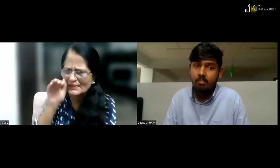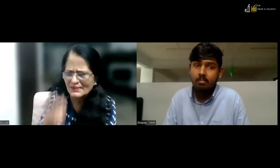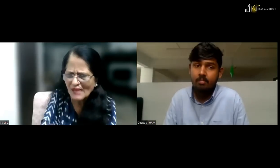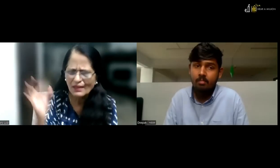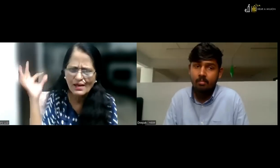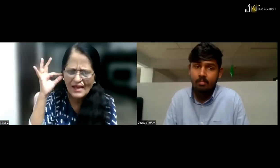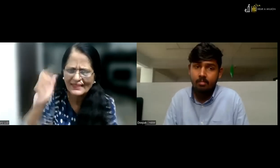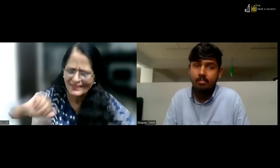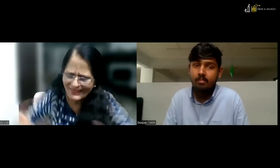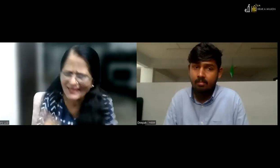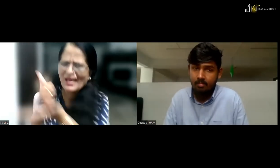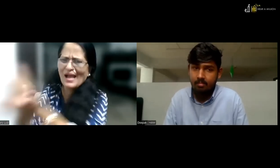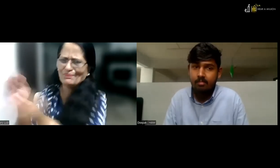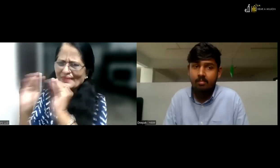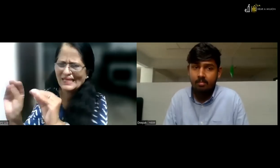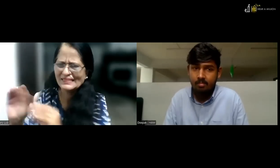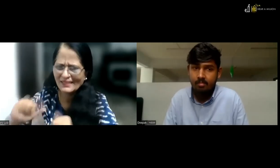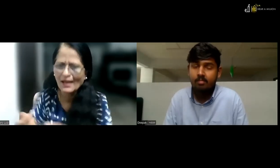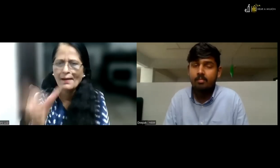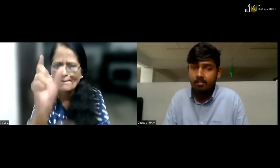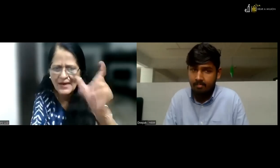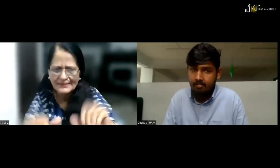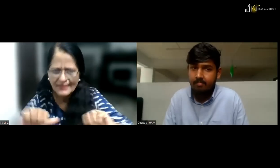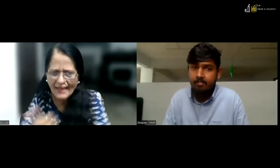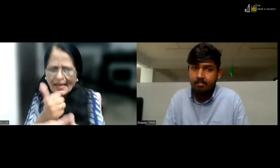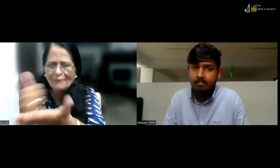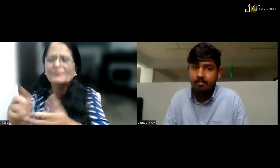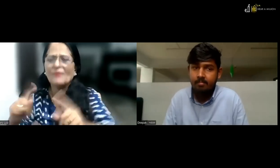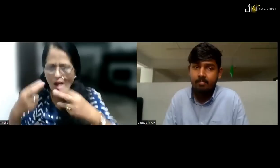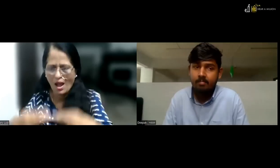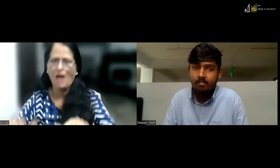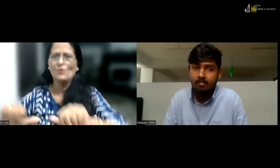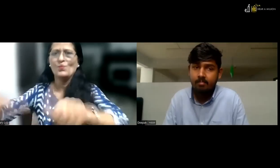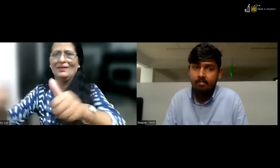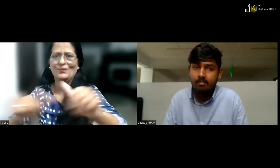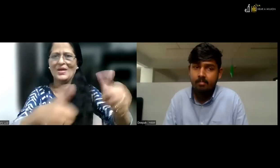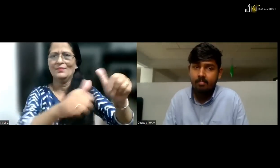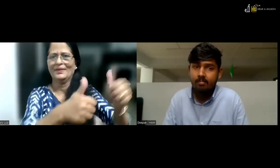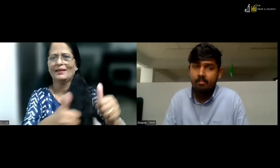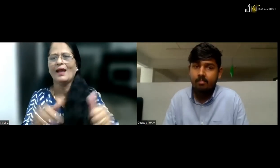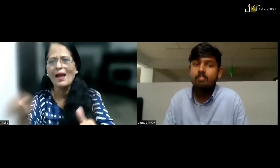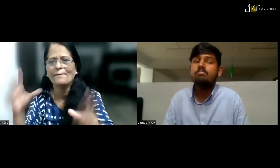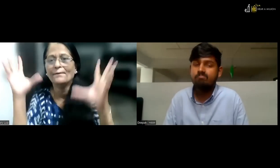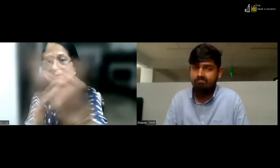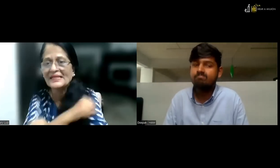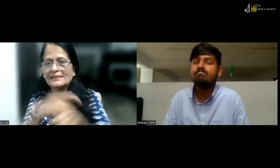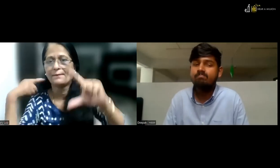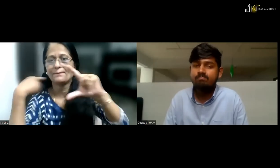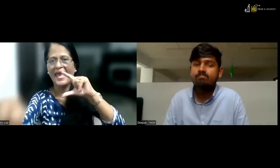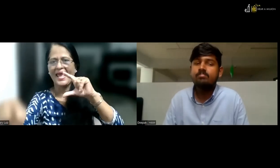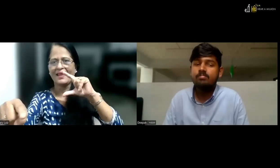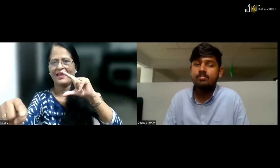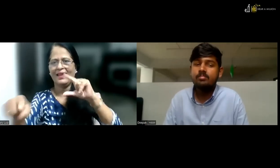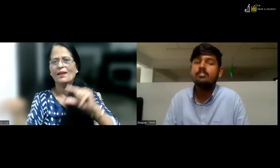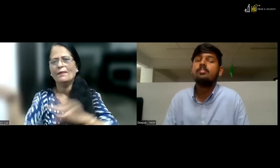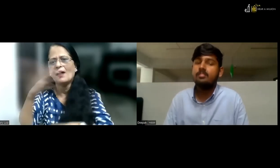and then they could fill up the form easily. So hearing persons can help them, and the other persons who are around, who are much